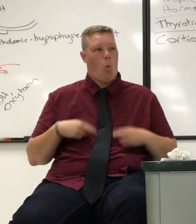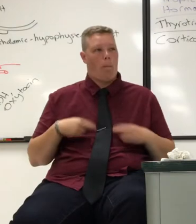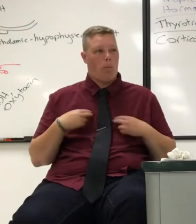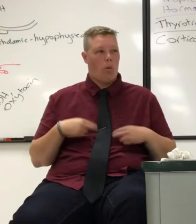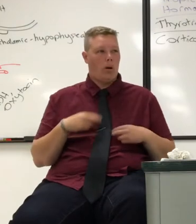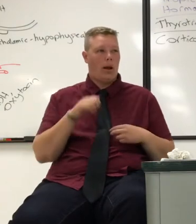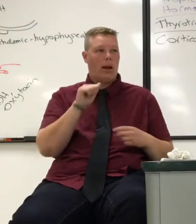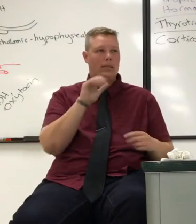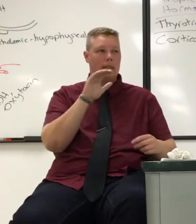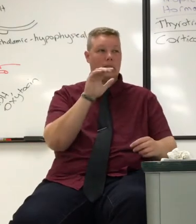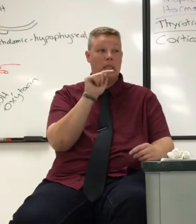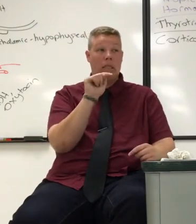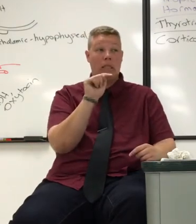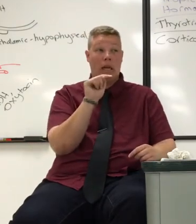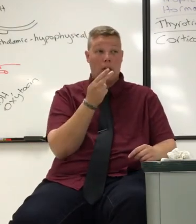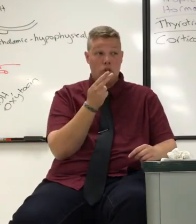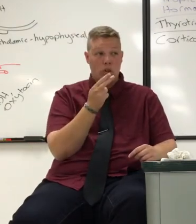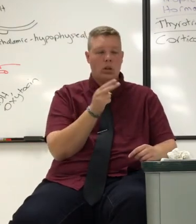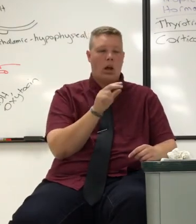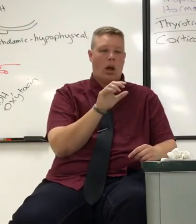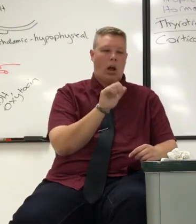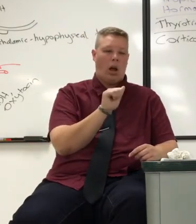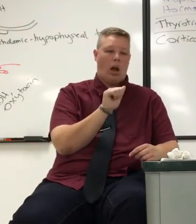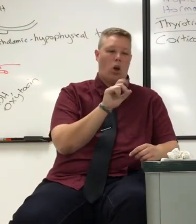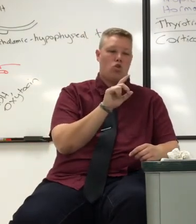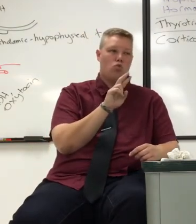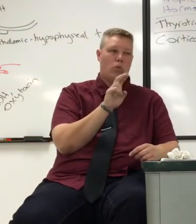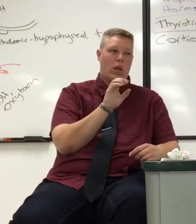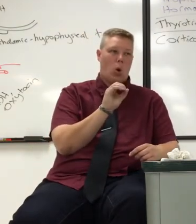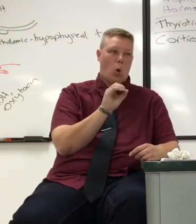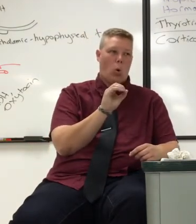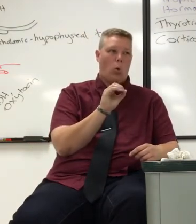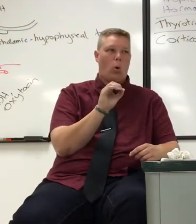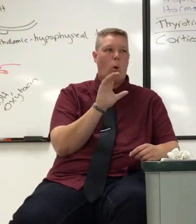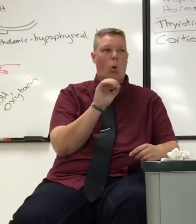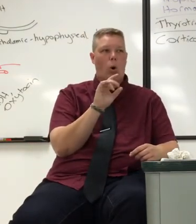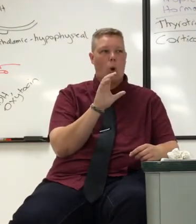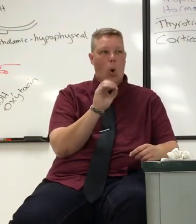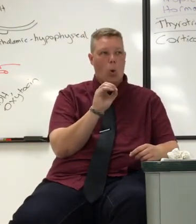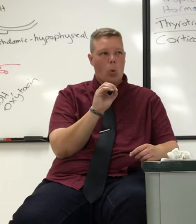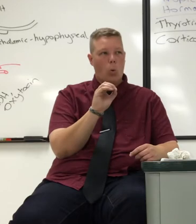ACTH. ACTH stands for adrenal corticotropic hormone.